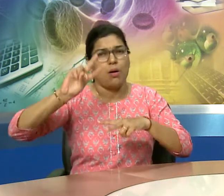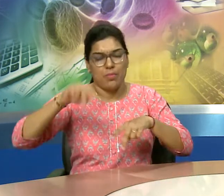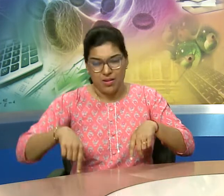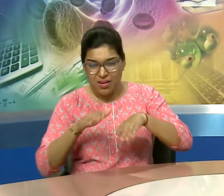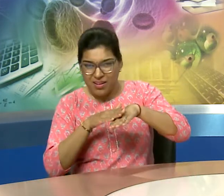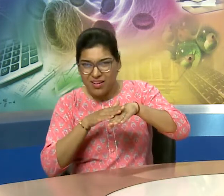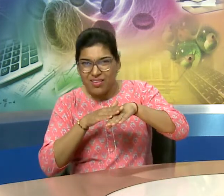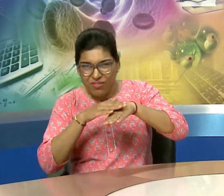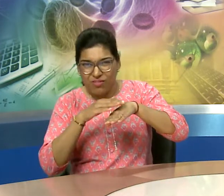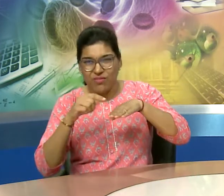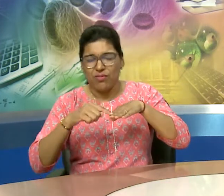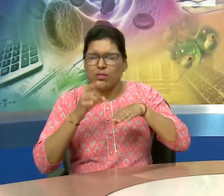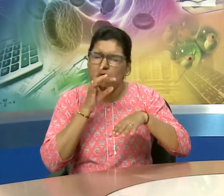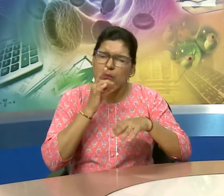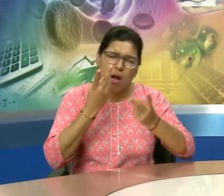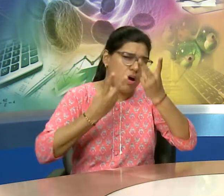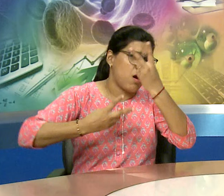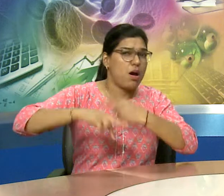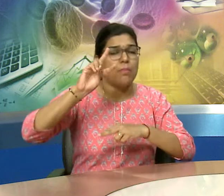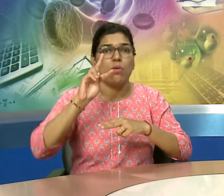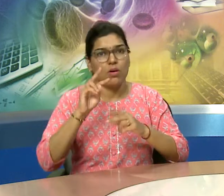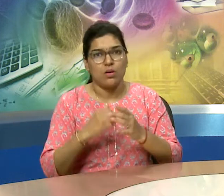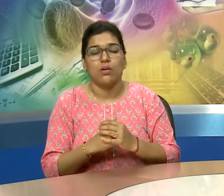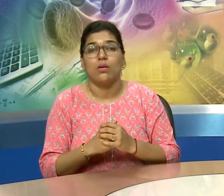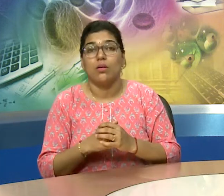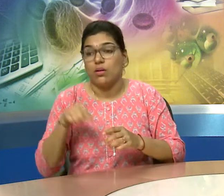The poet's mother was in great pain,